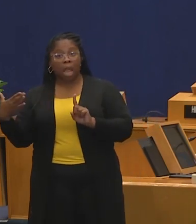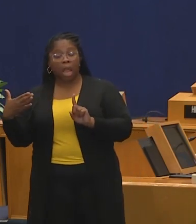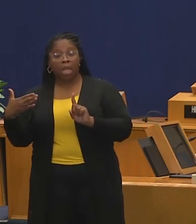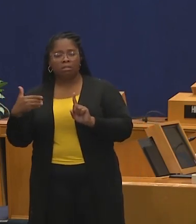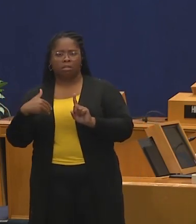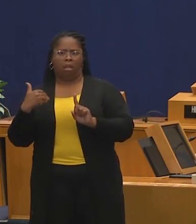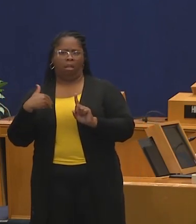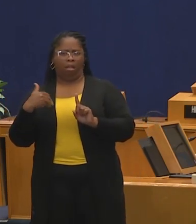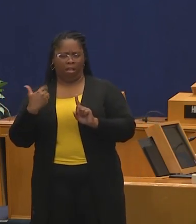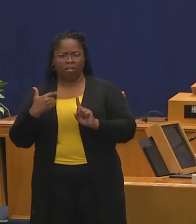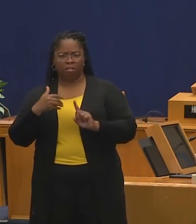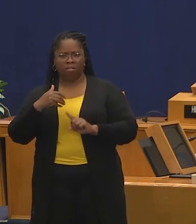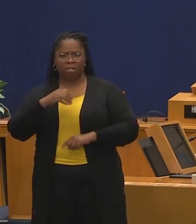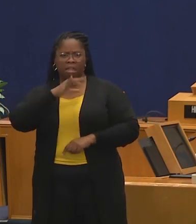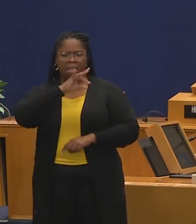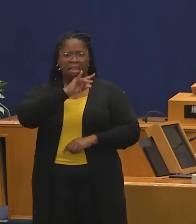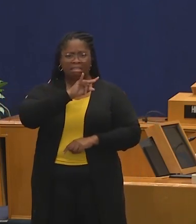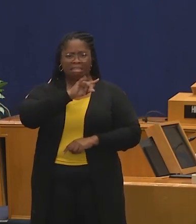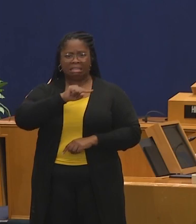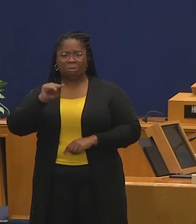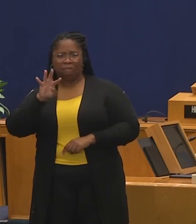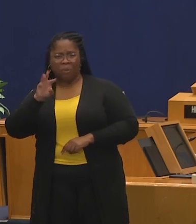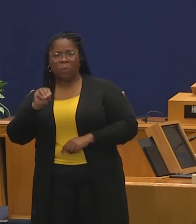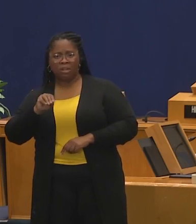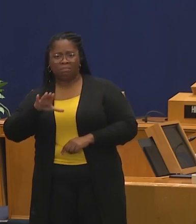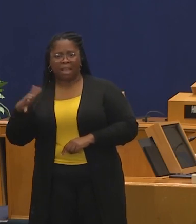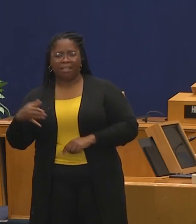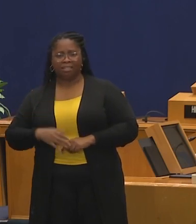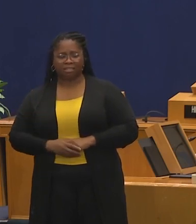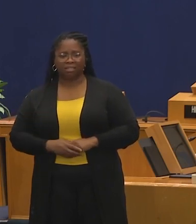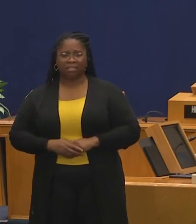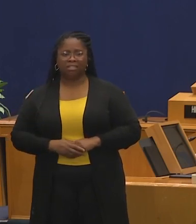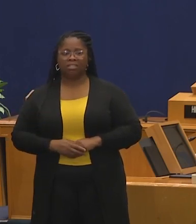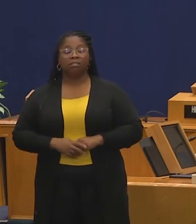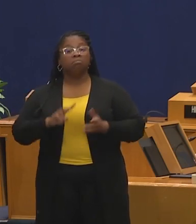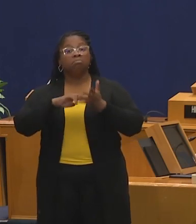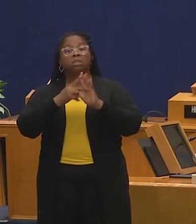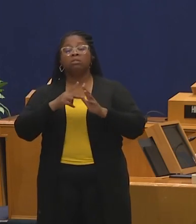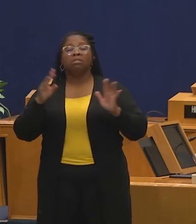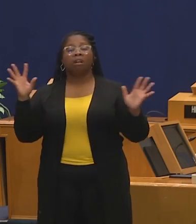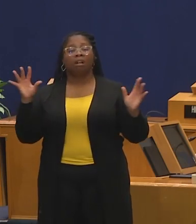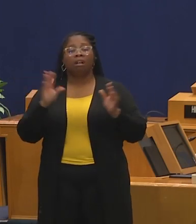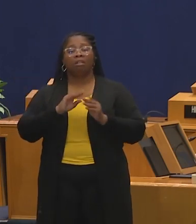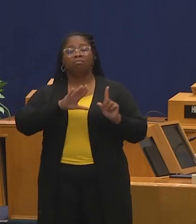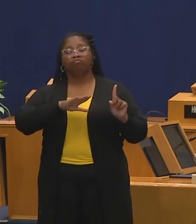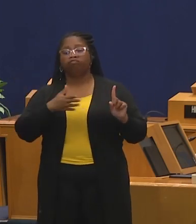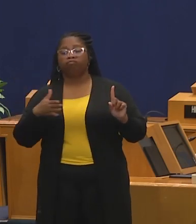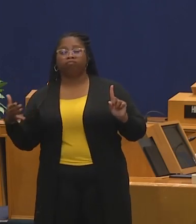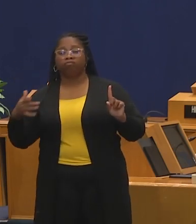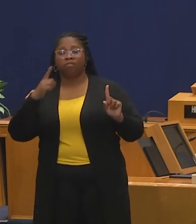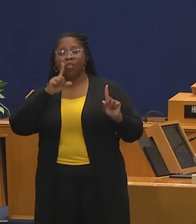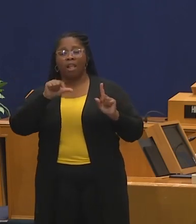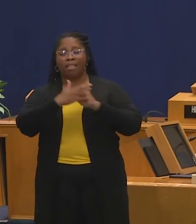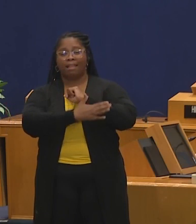younger, between the ages of 18 and 40. This brings the total number of deaths across the county